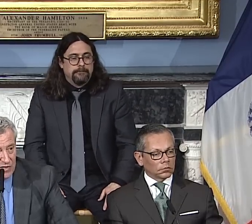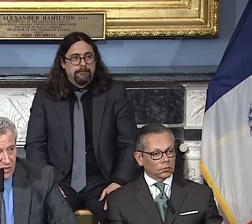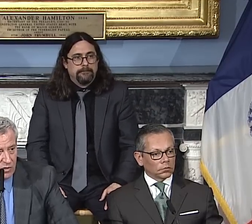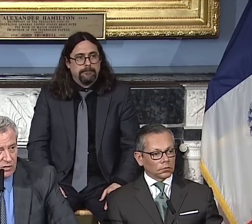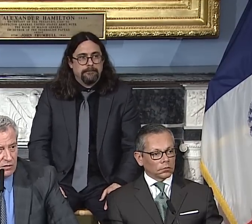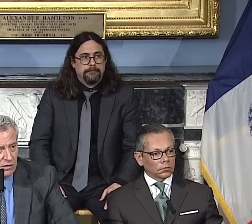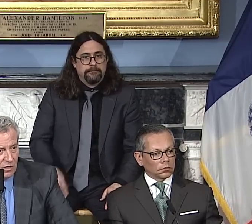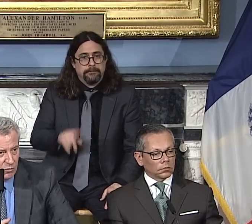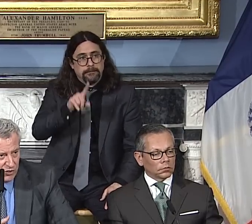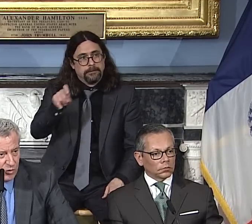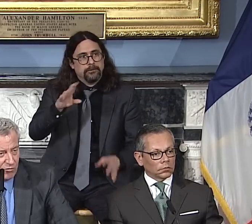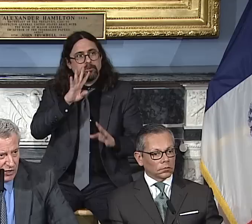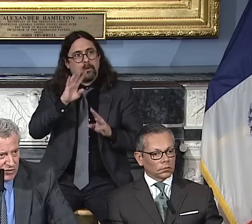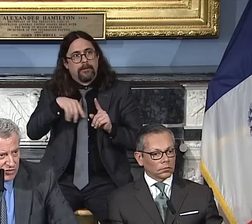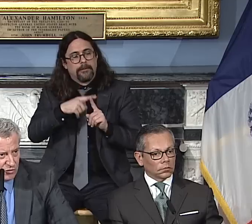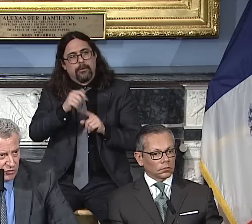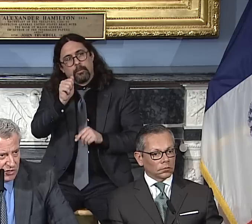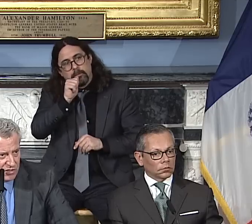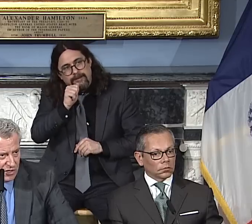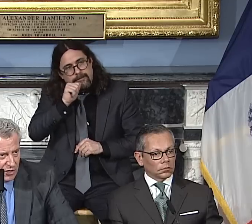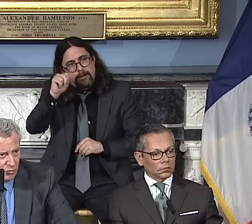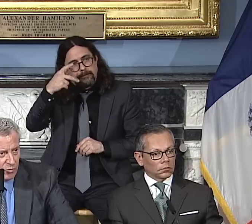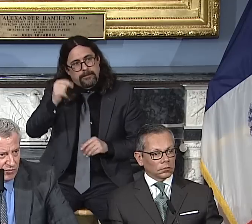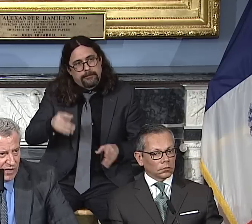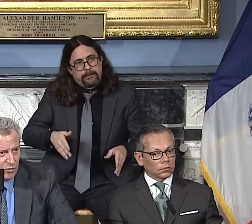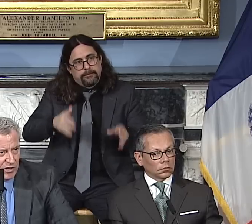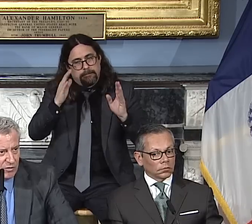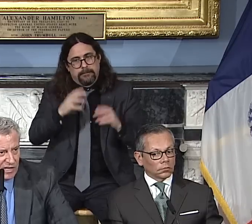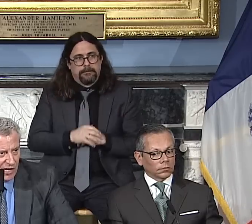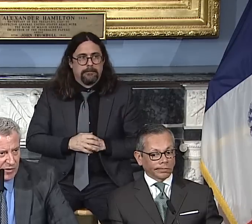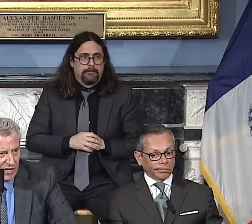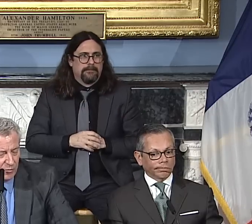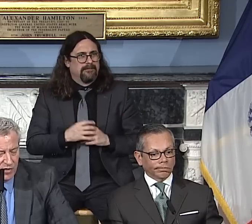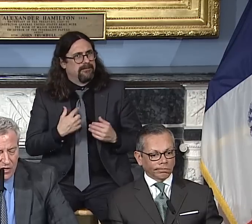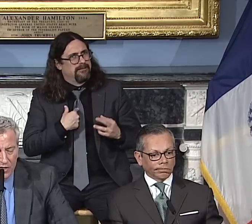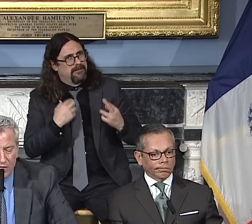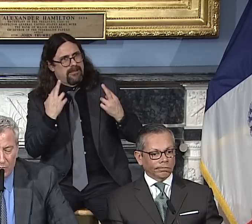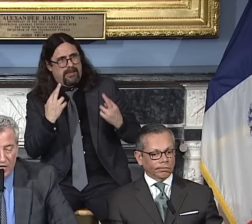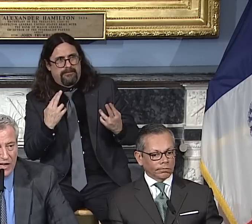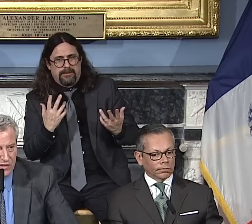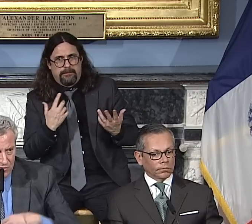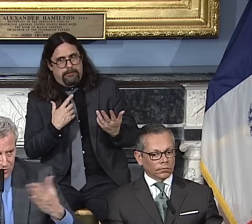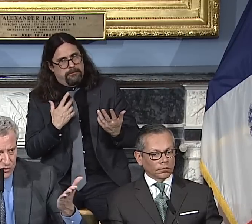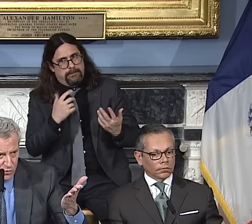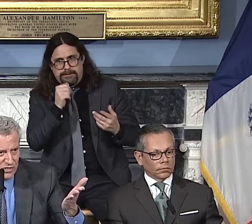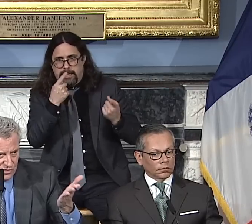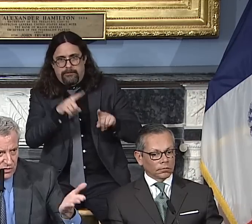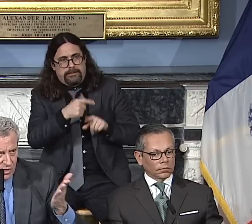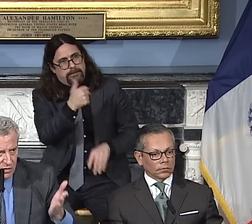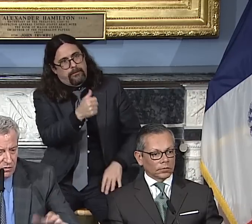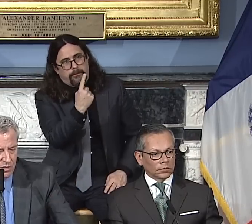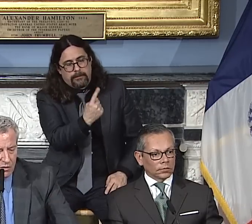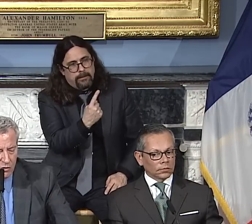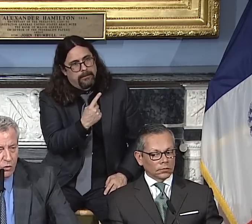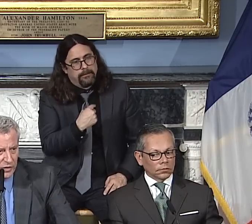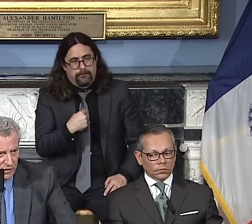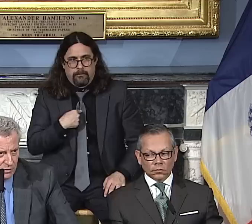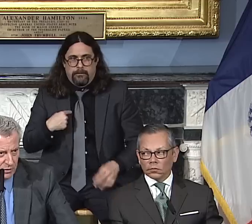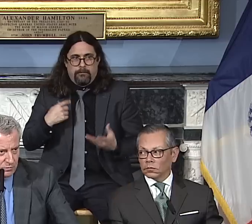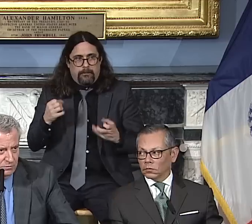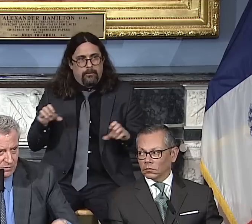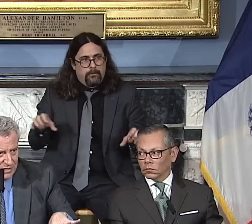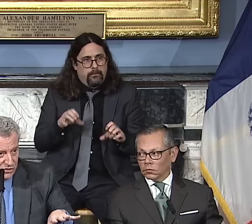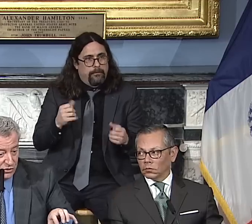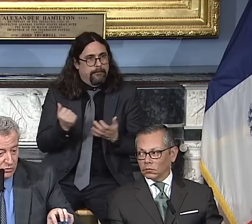that happen to anyone. We do have right to shelter in this city. We would find a way to accommodate them. But I think to your question, our goal